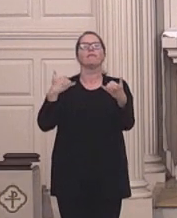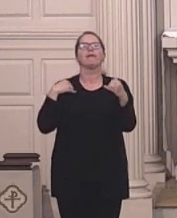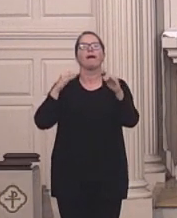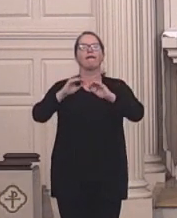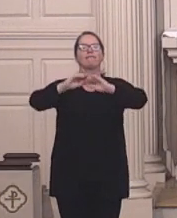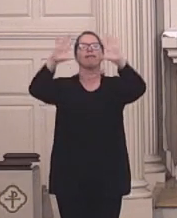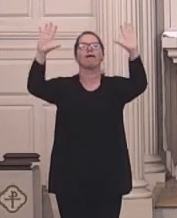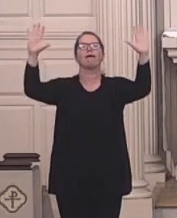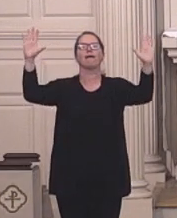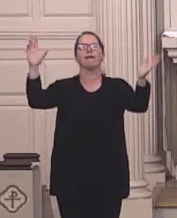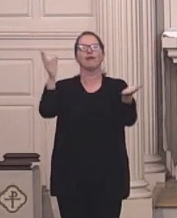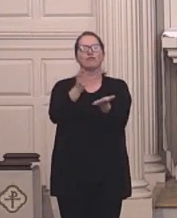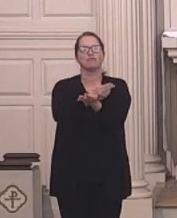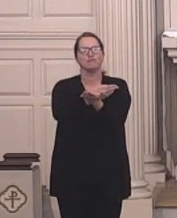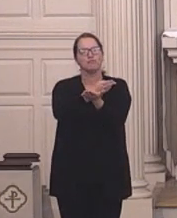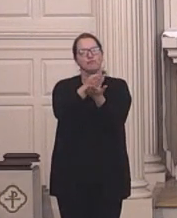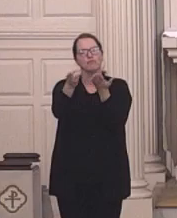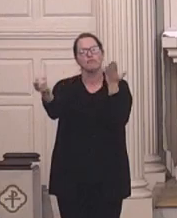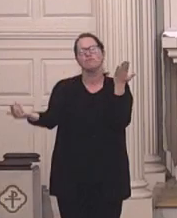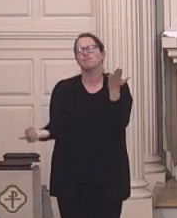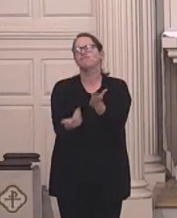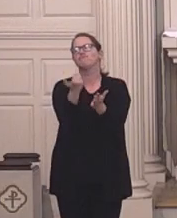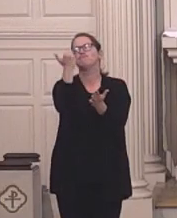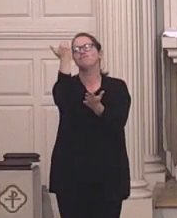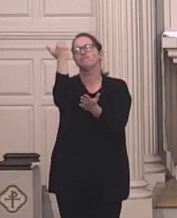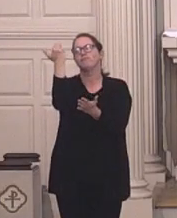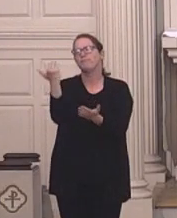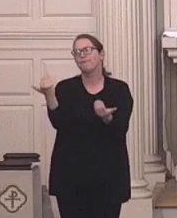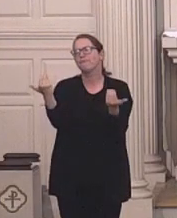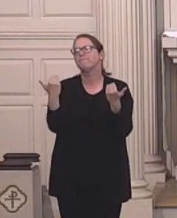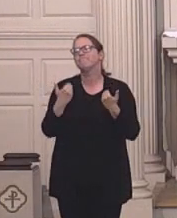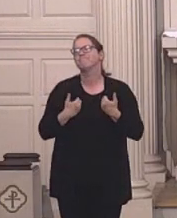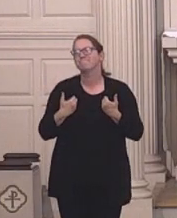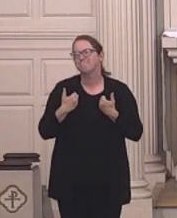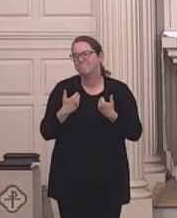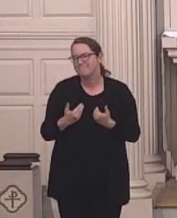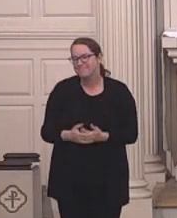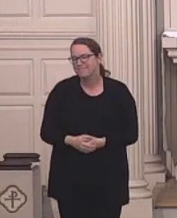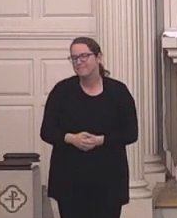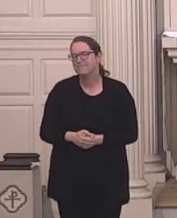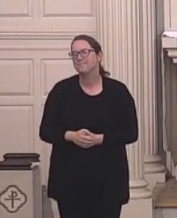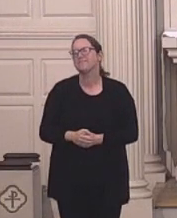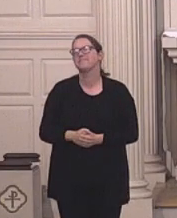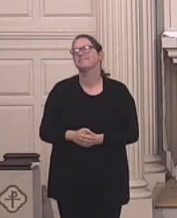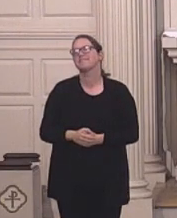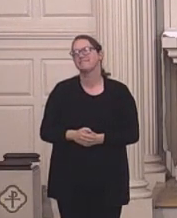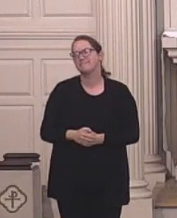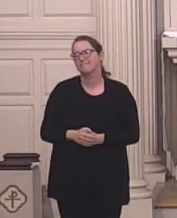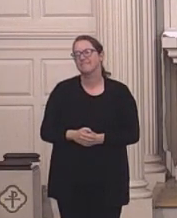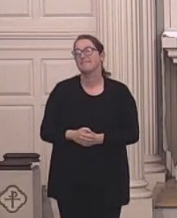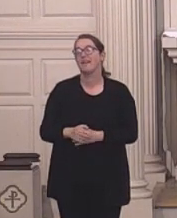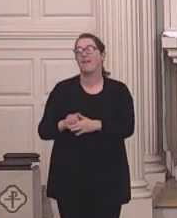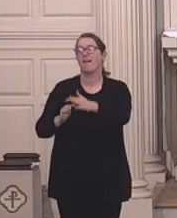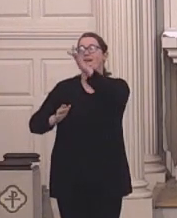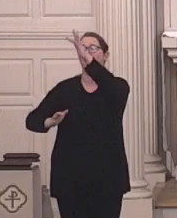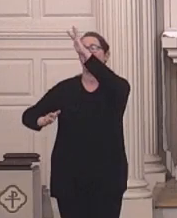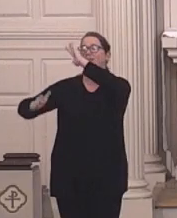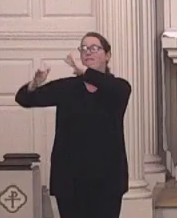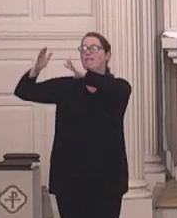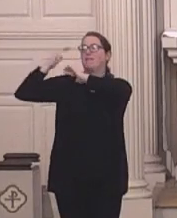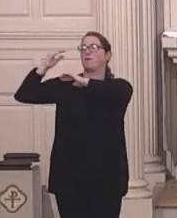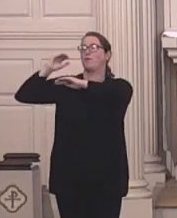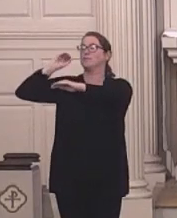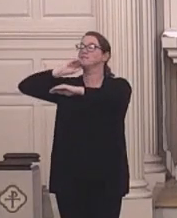the gloom of night. What he did at supper